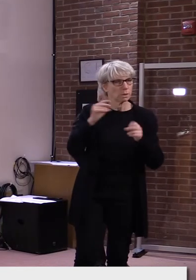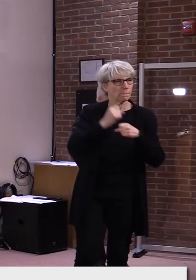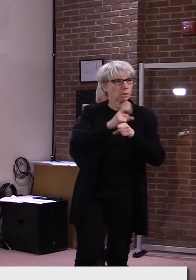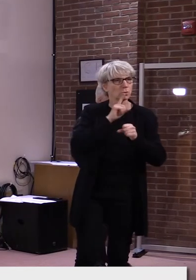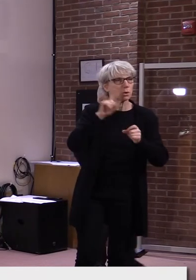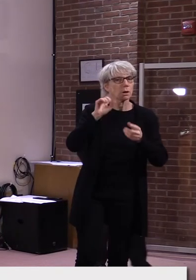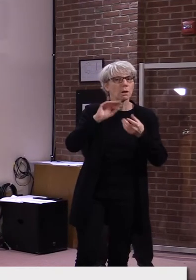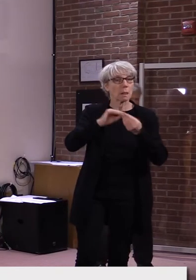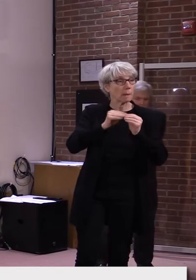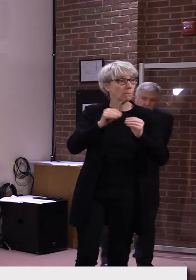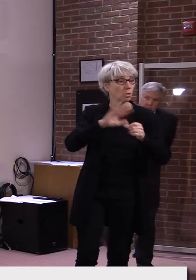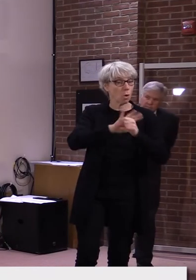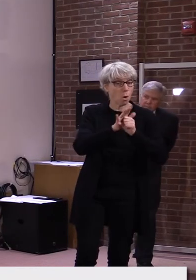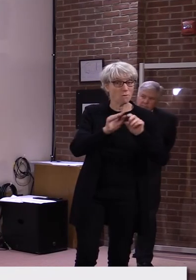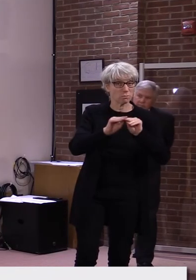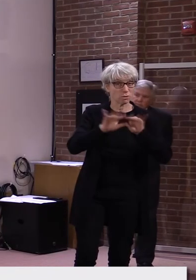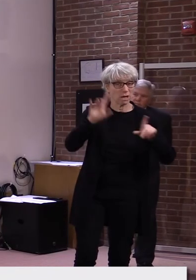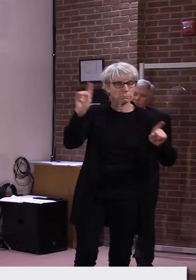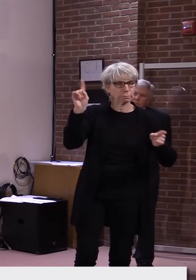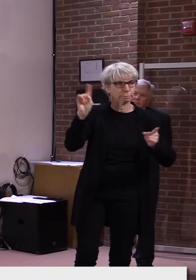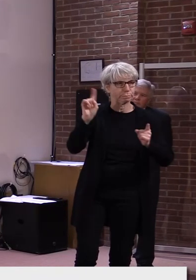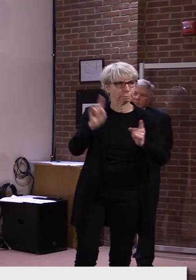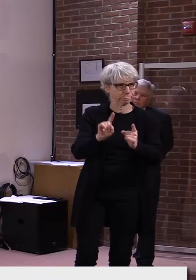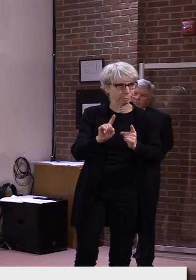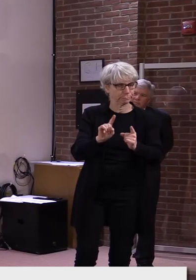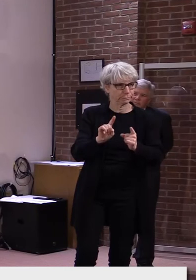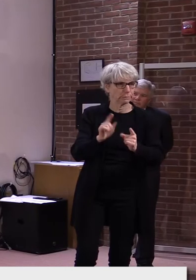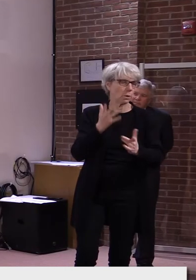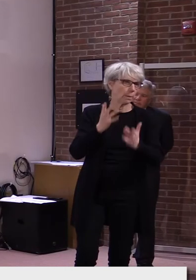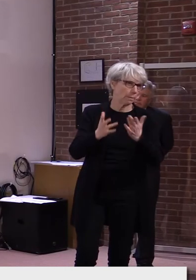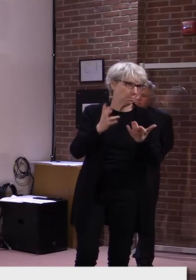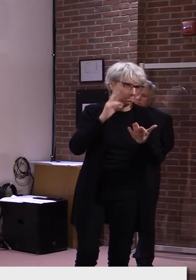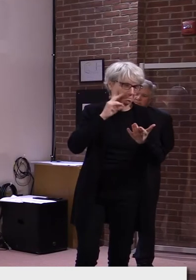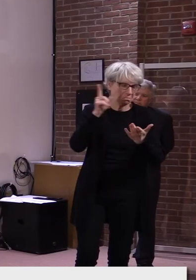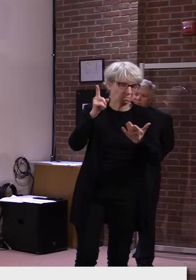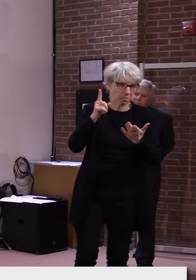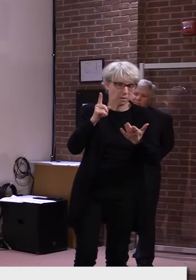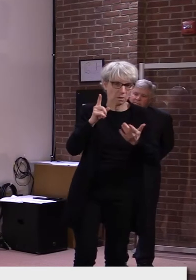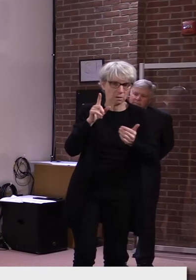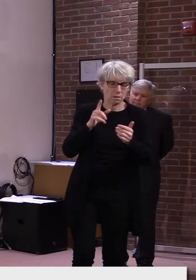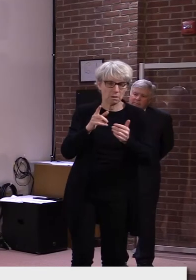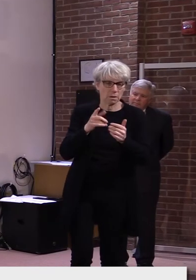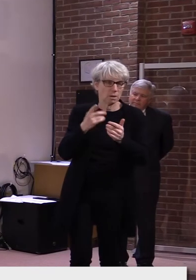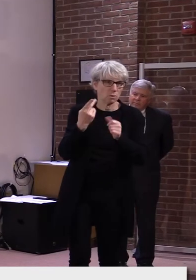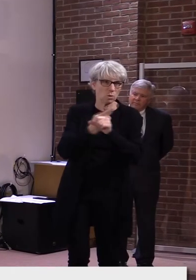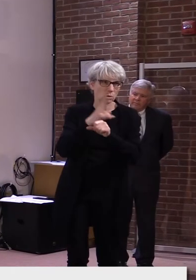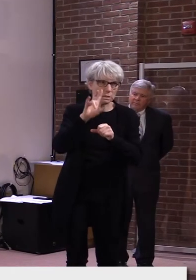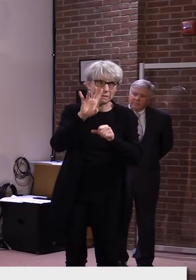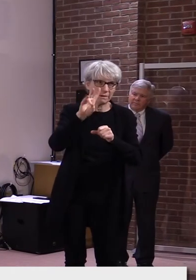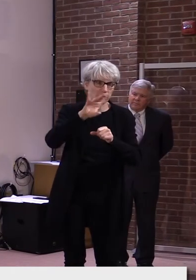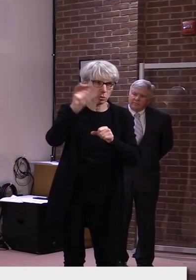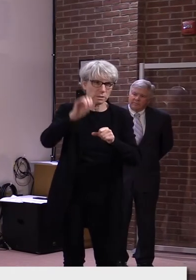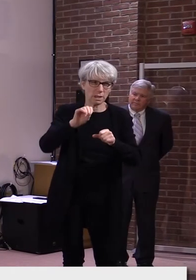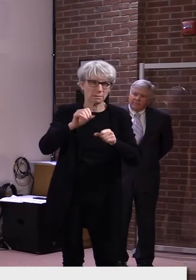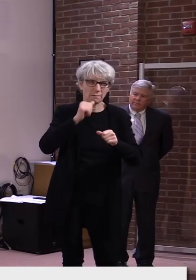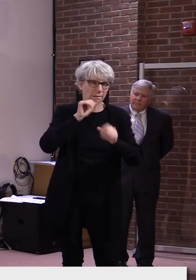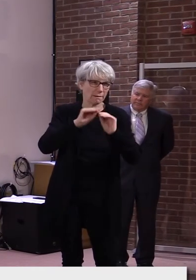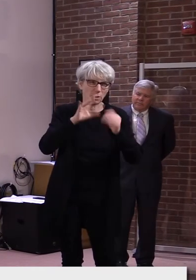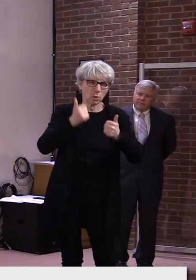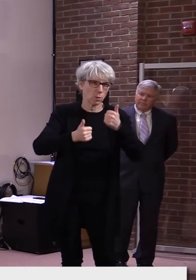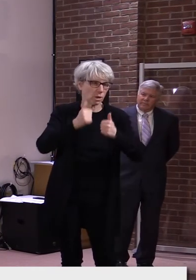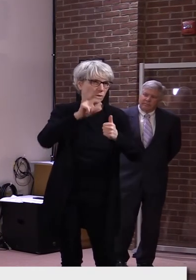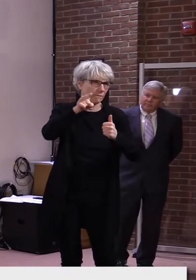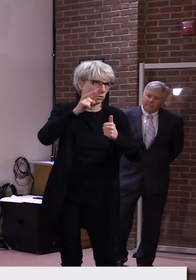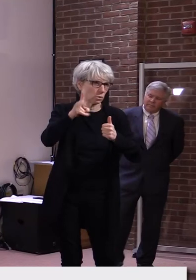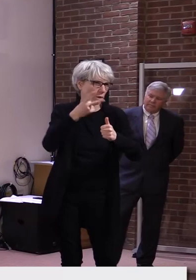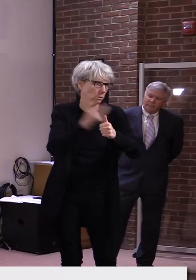if that happens, he can stick with the 75. Thank you on that. One other question. Can I just go back? Again, it really depends